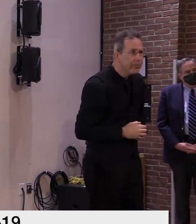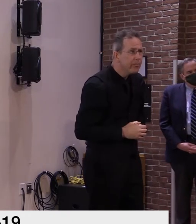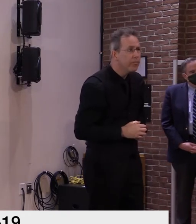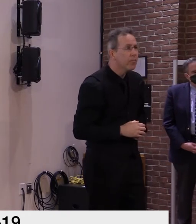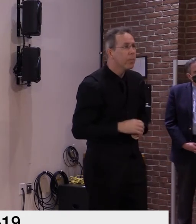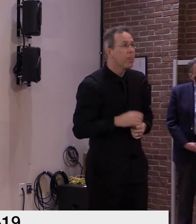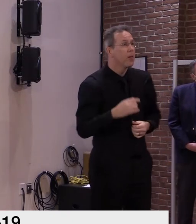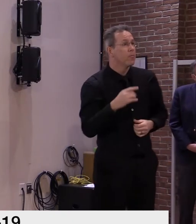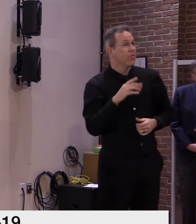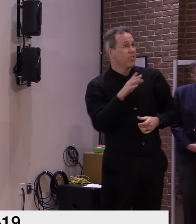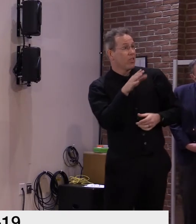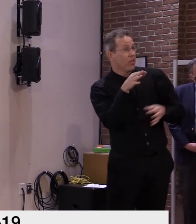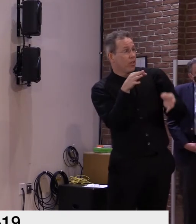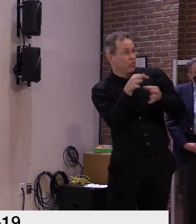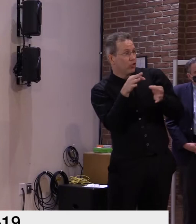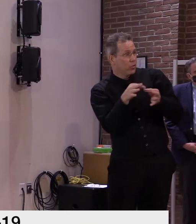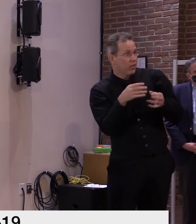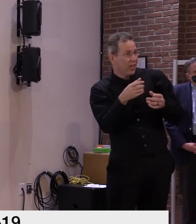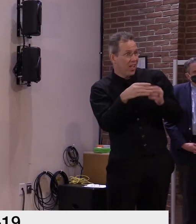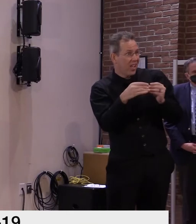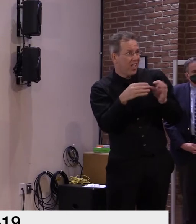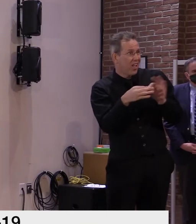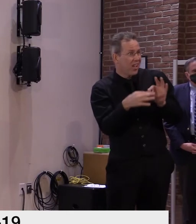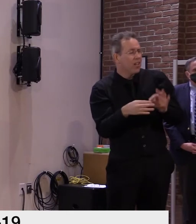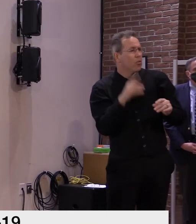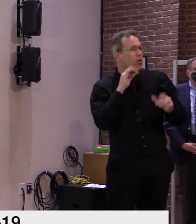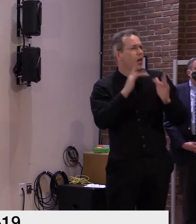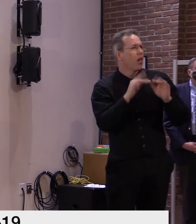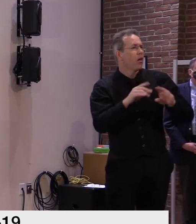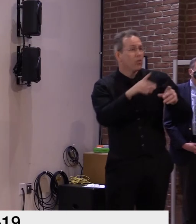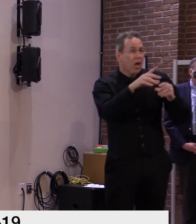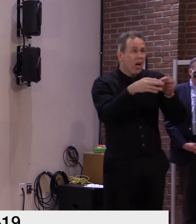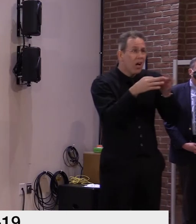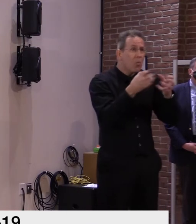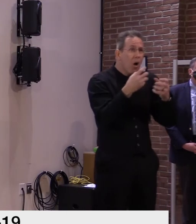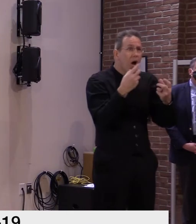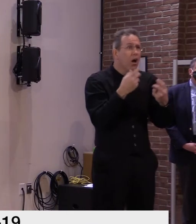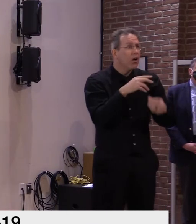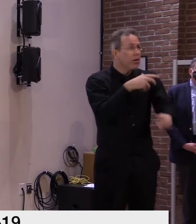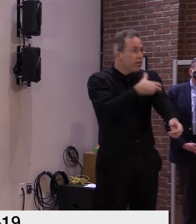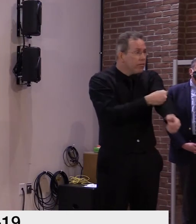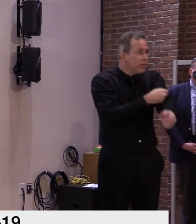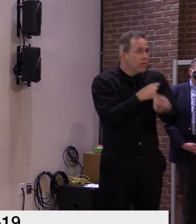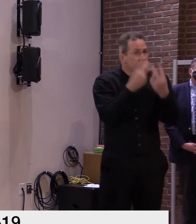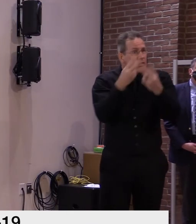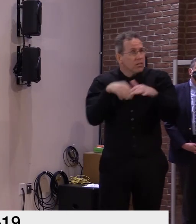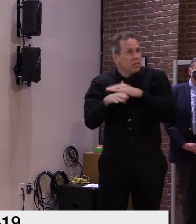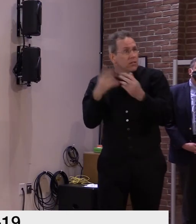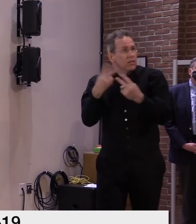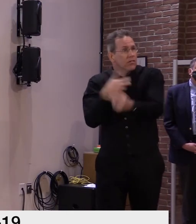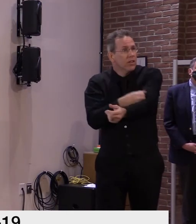under our guidance, that person would be allowed to visit their relative.